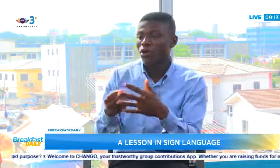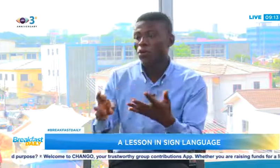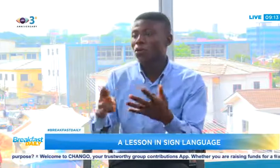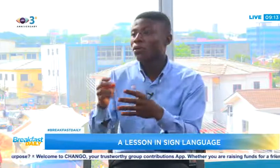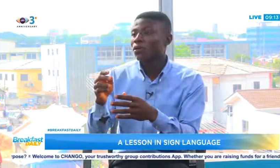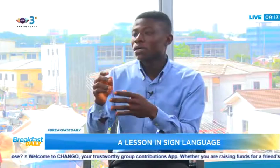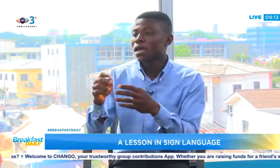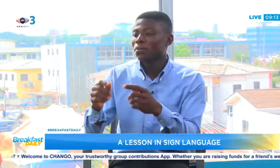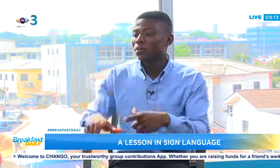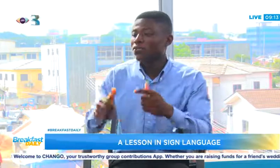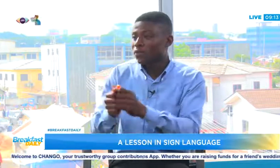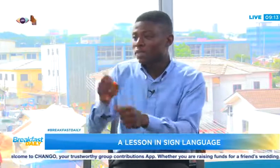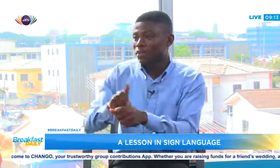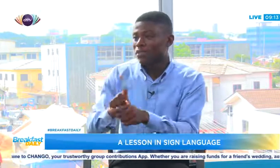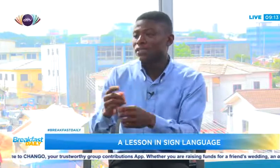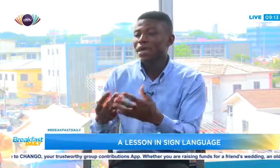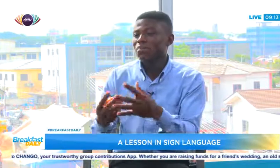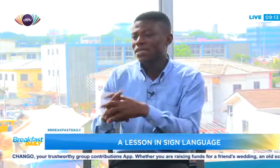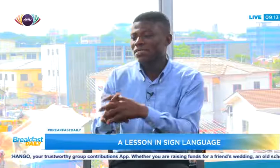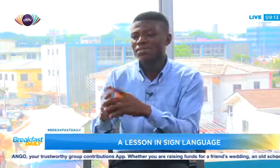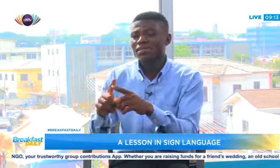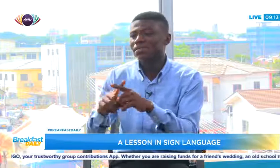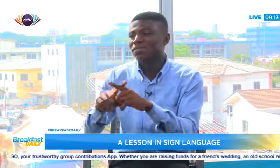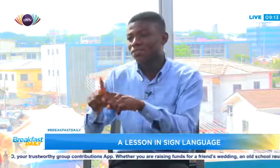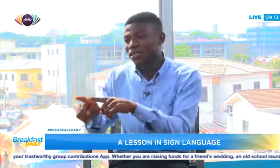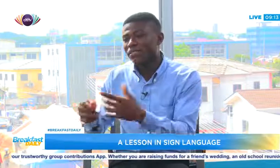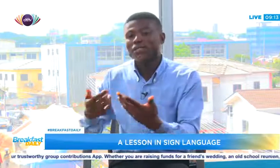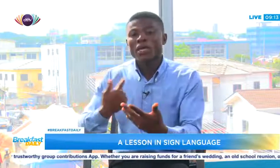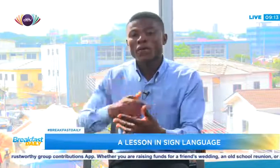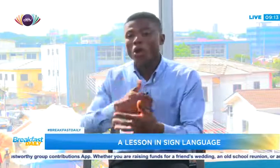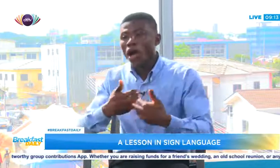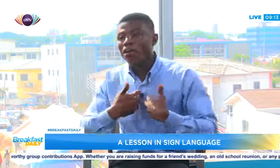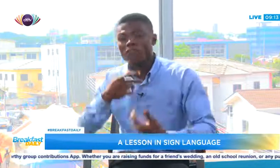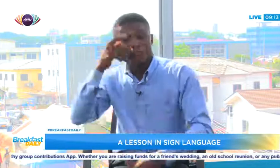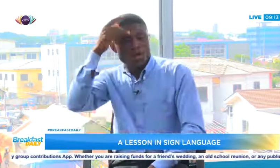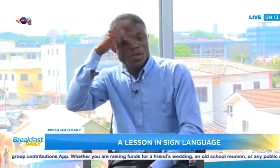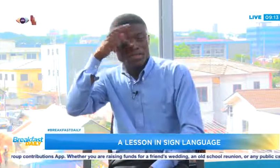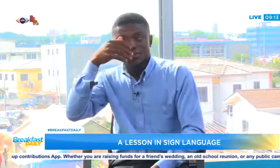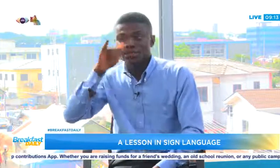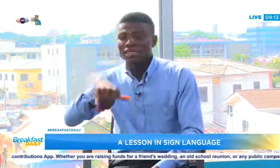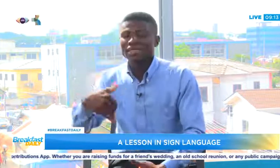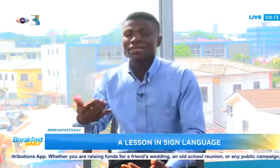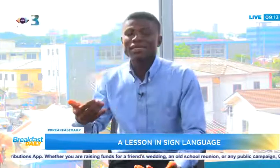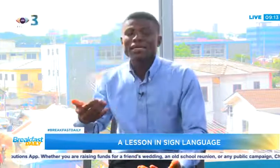or living with disability appears is different. We all have perceptions that